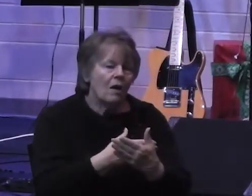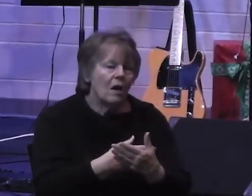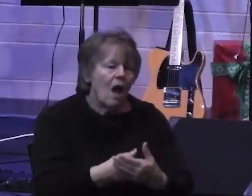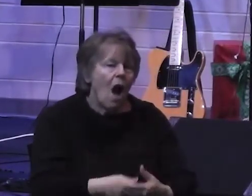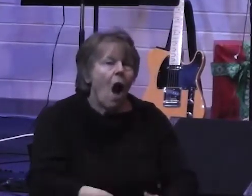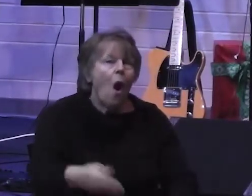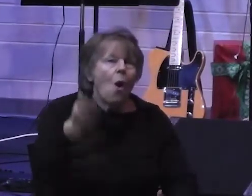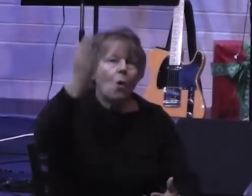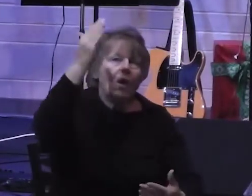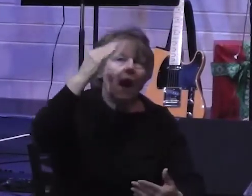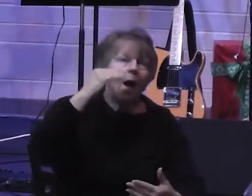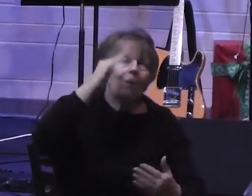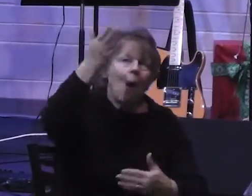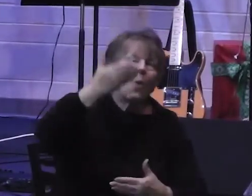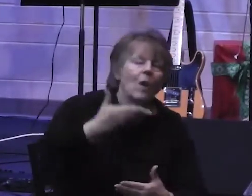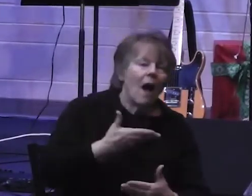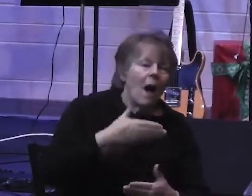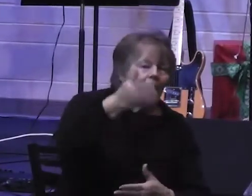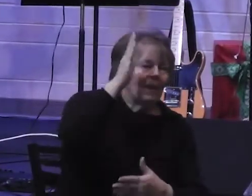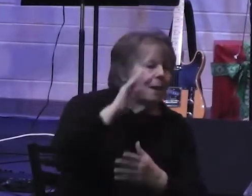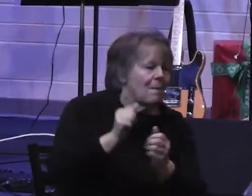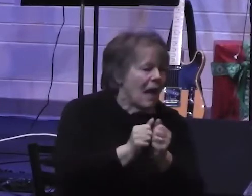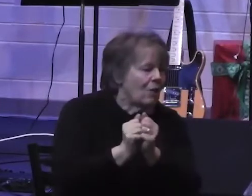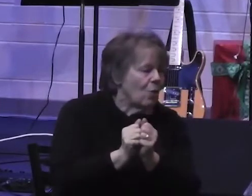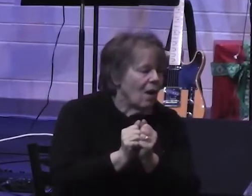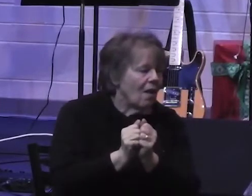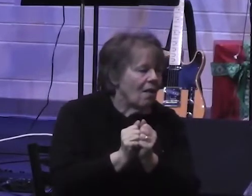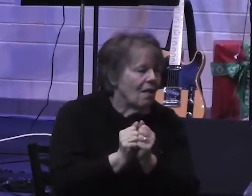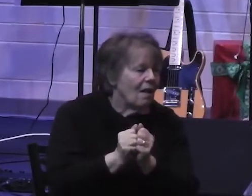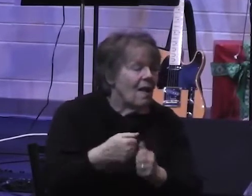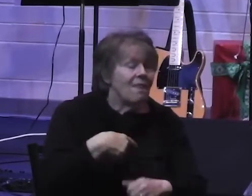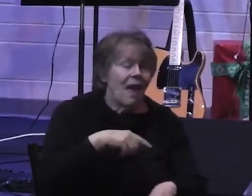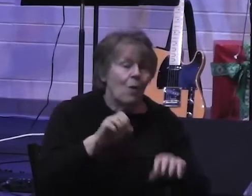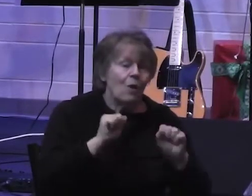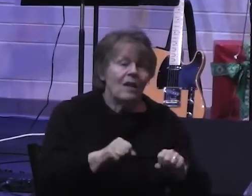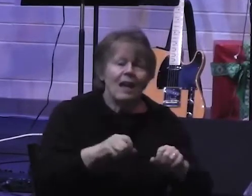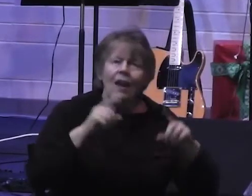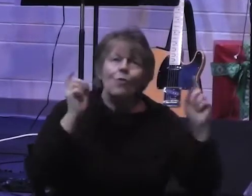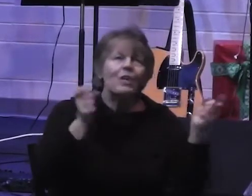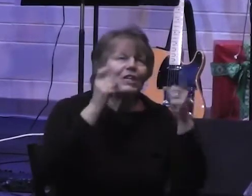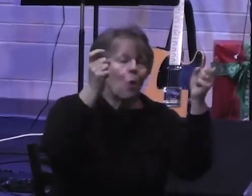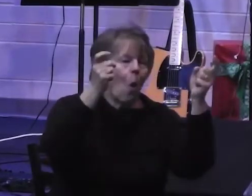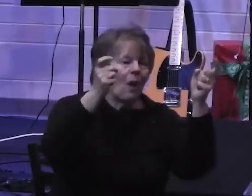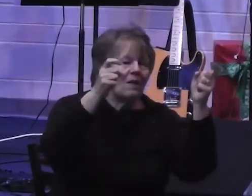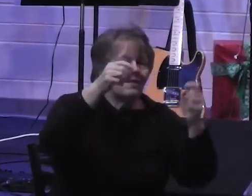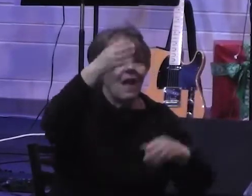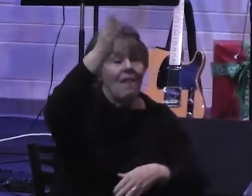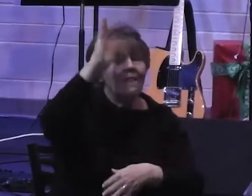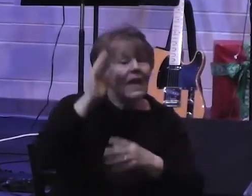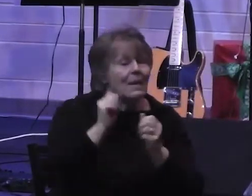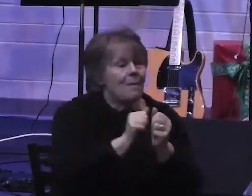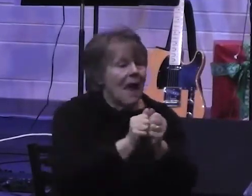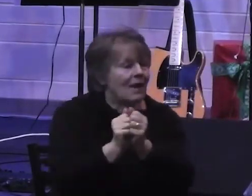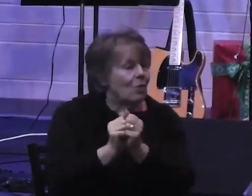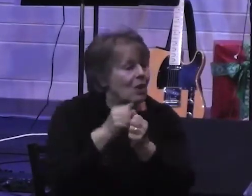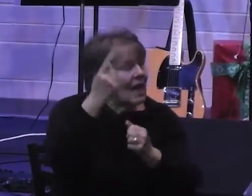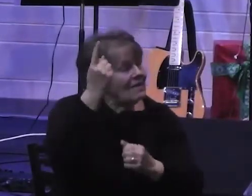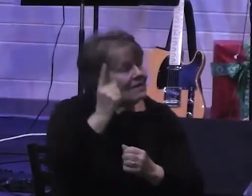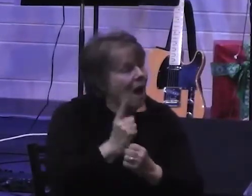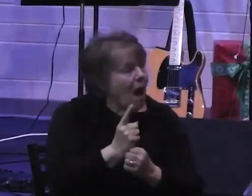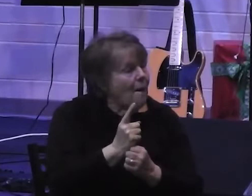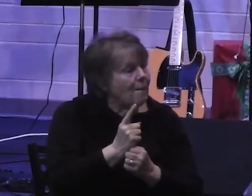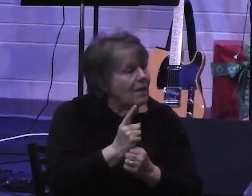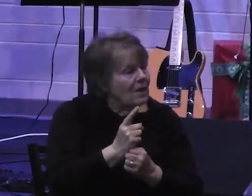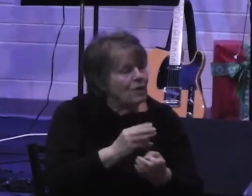can rejoice that Emmanuel has come to cover all of the cost for all the